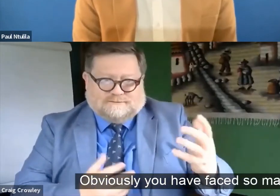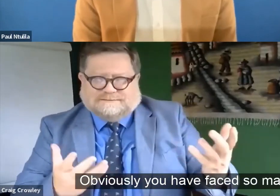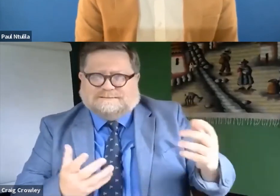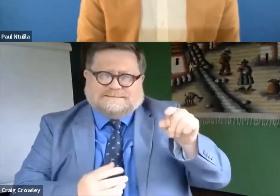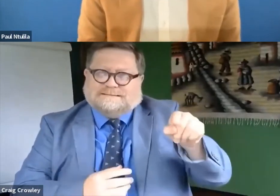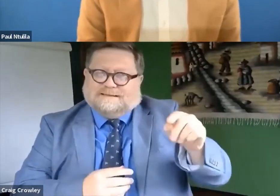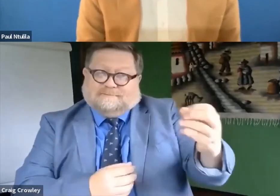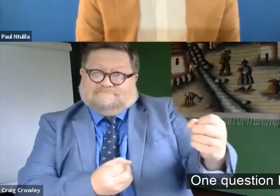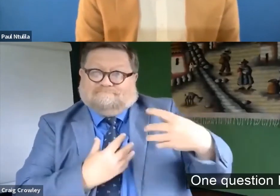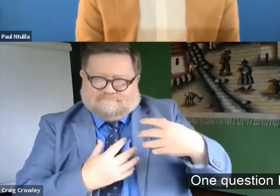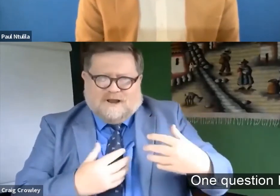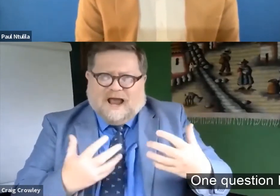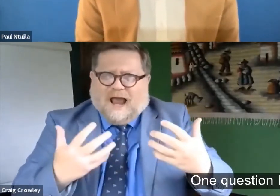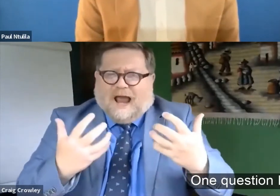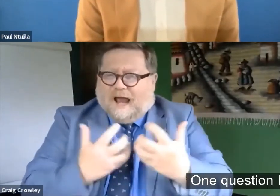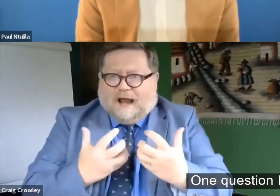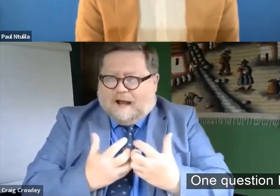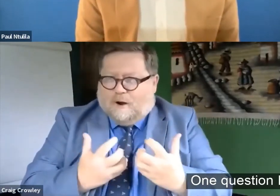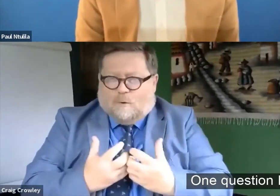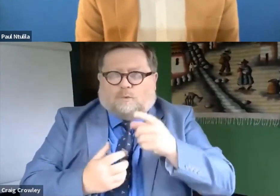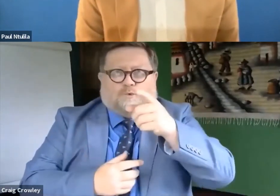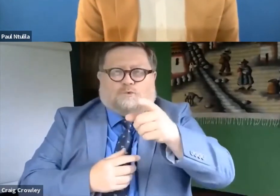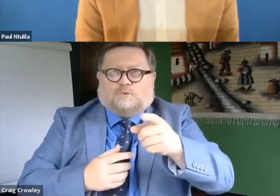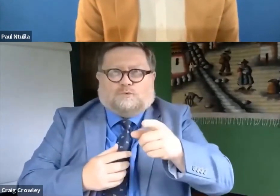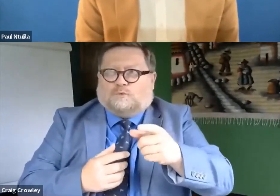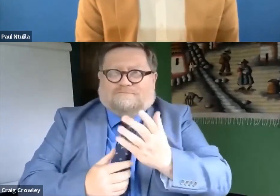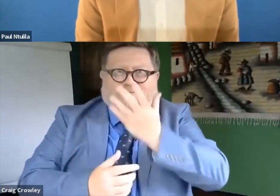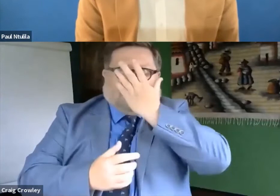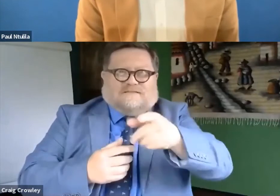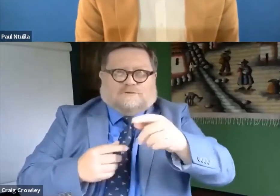Paul. One question that I do have for you: